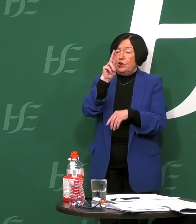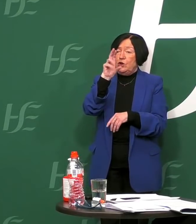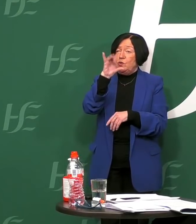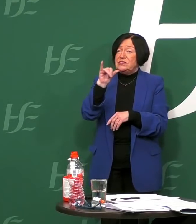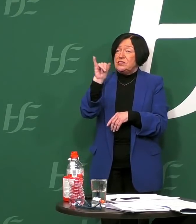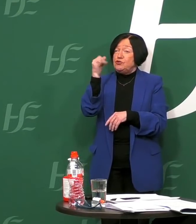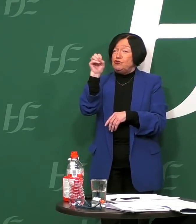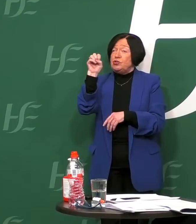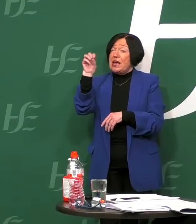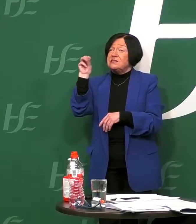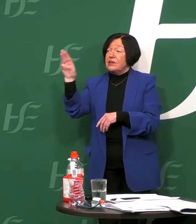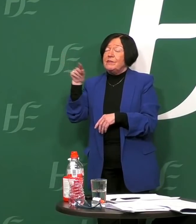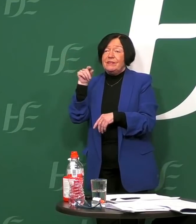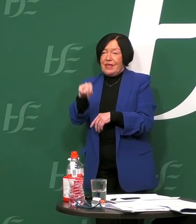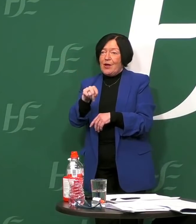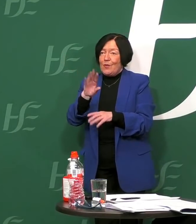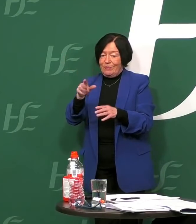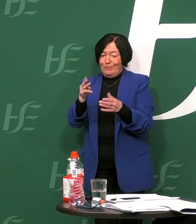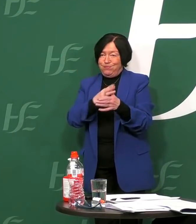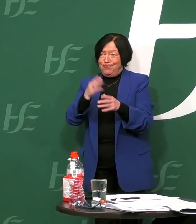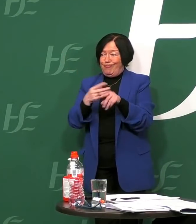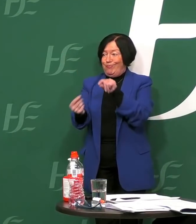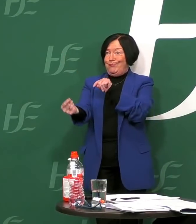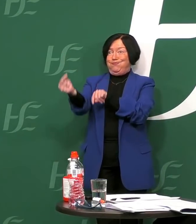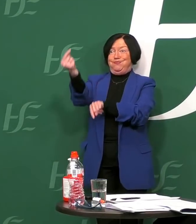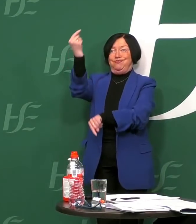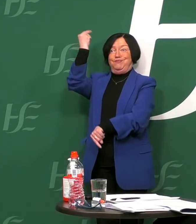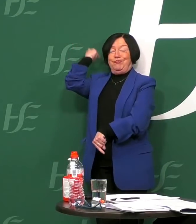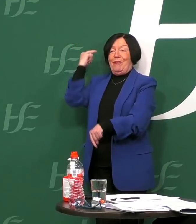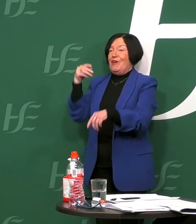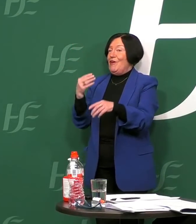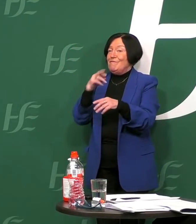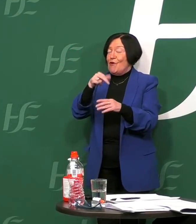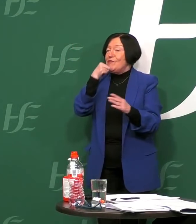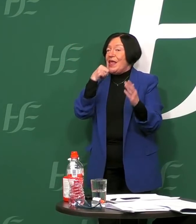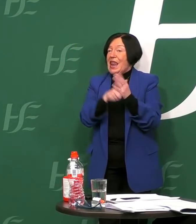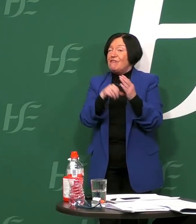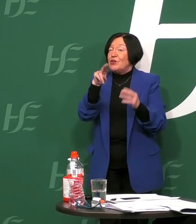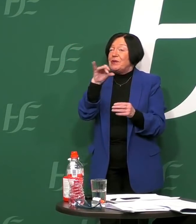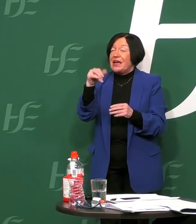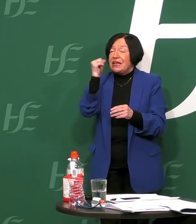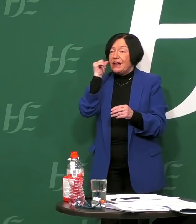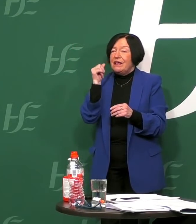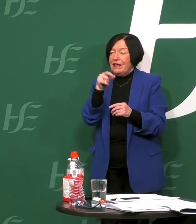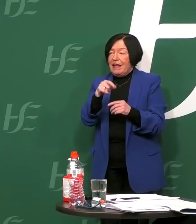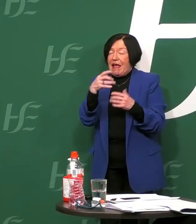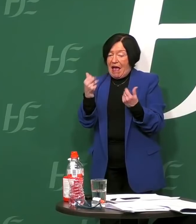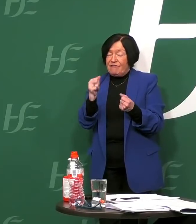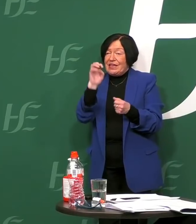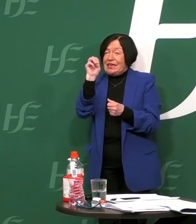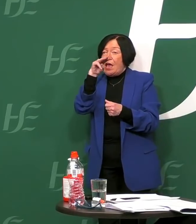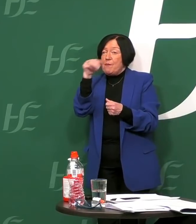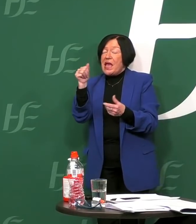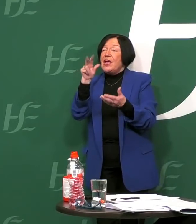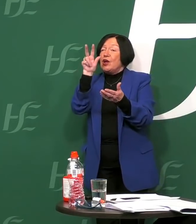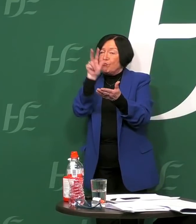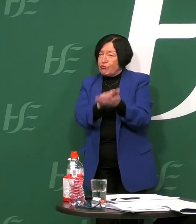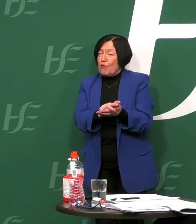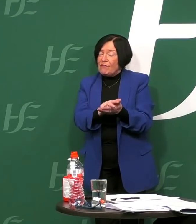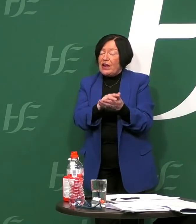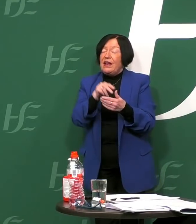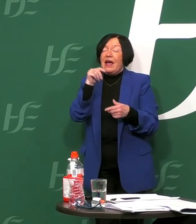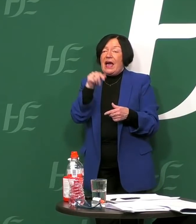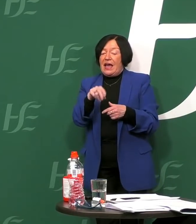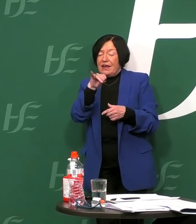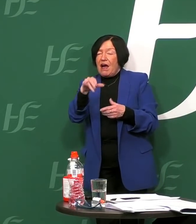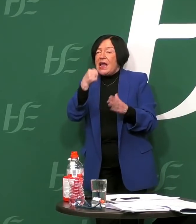working in anticipation long before the letter came from NIAC yesterday. They've been working in anticipation of the EMA approval and the NIAC letter in